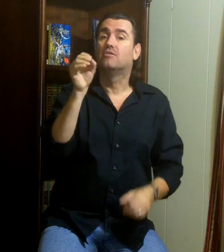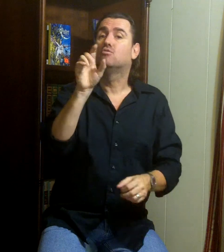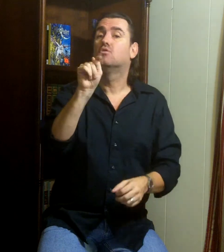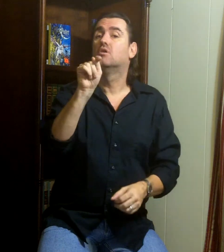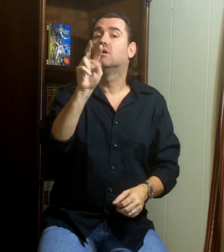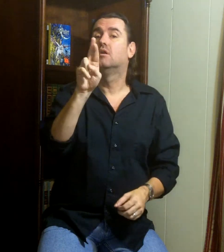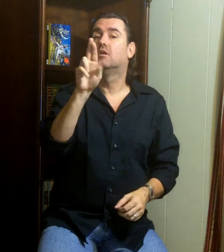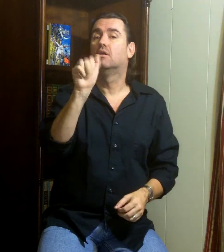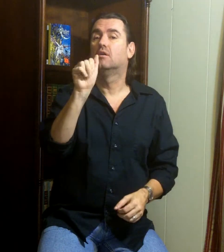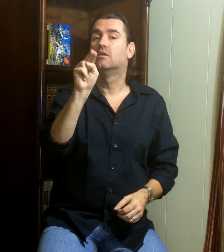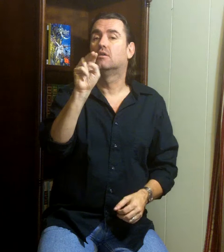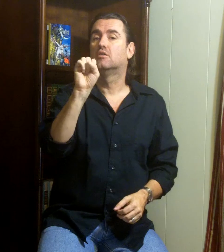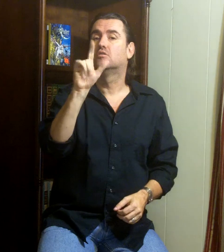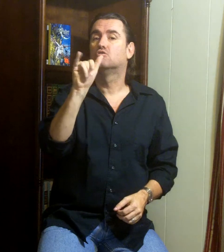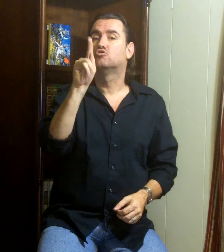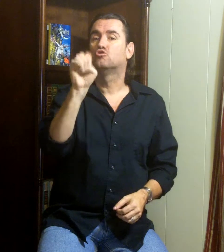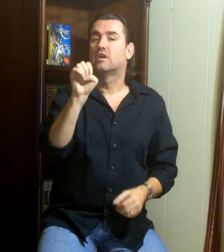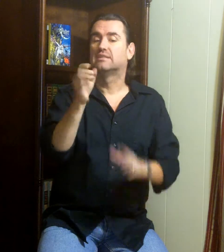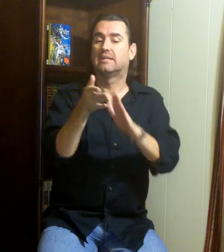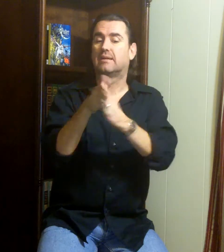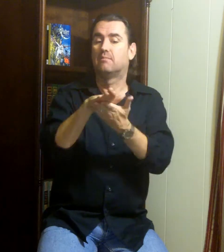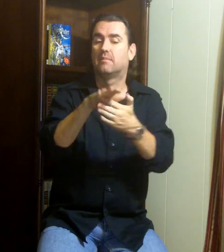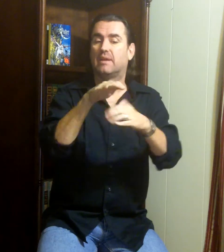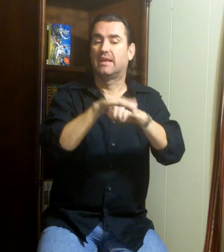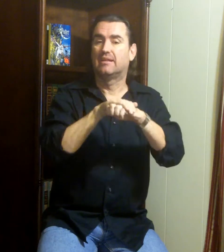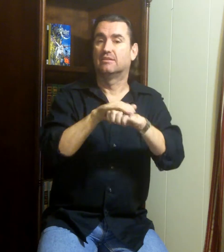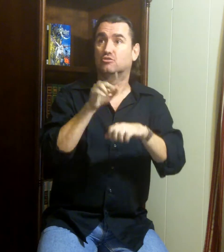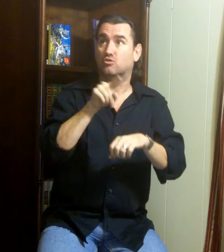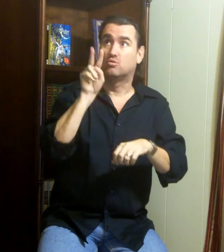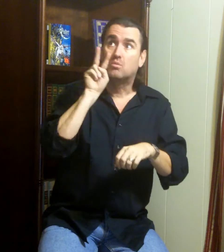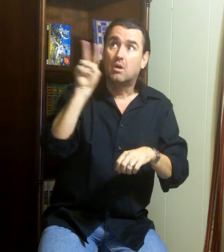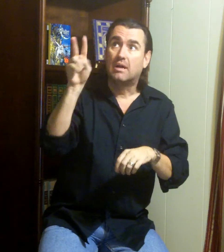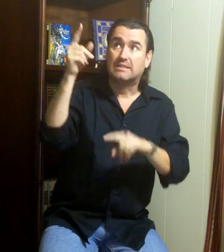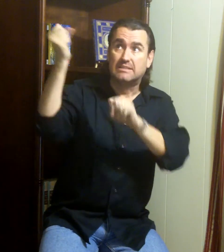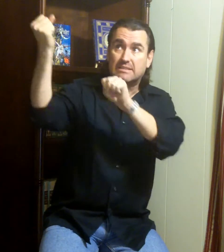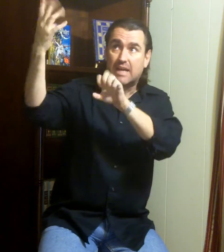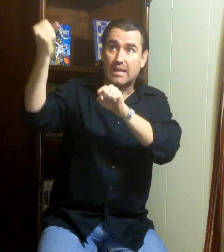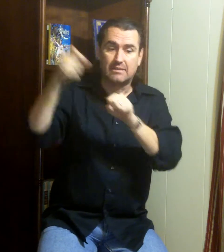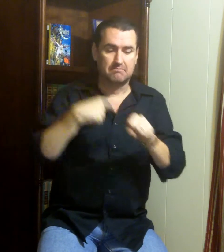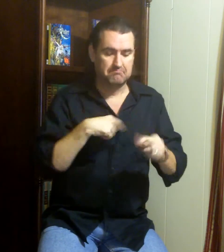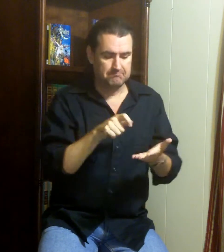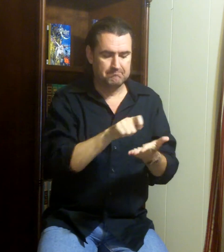into grammatically correct English. Now, one of the unique things about their receptive